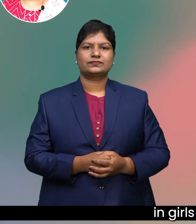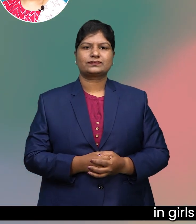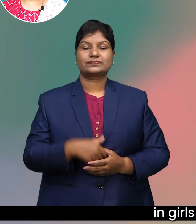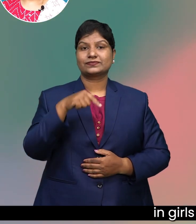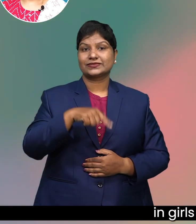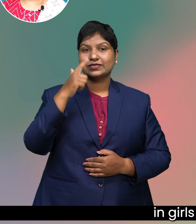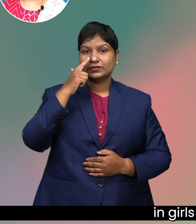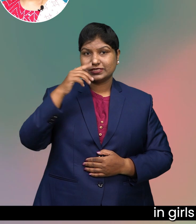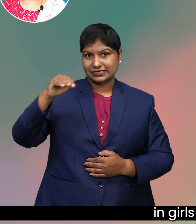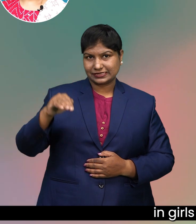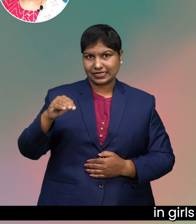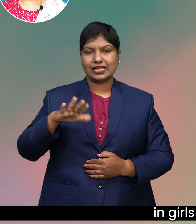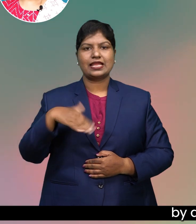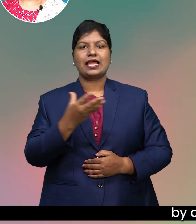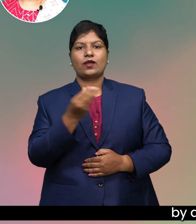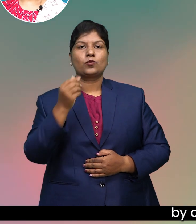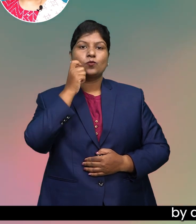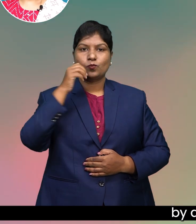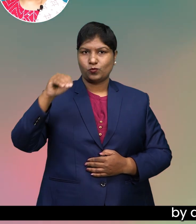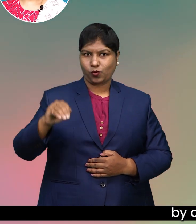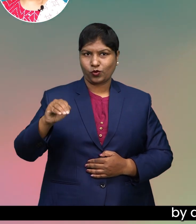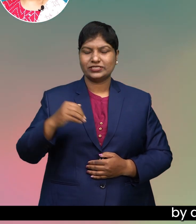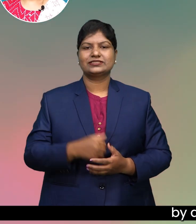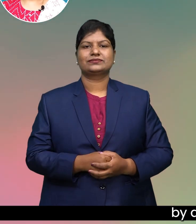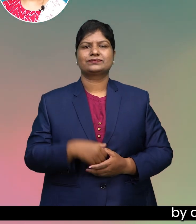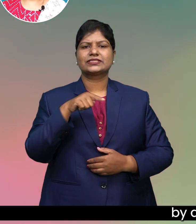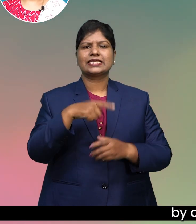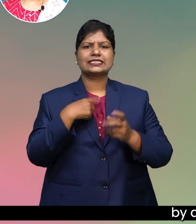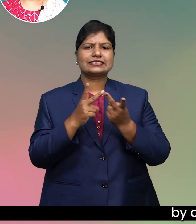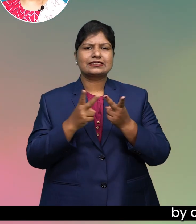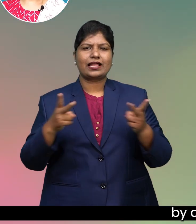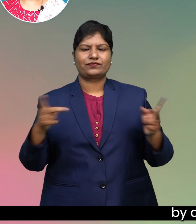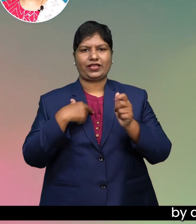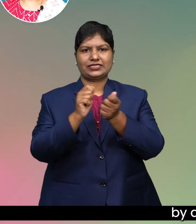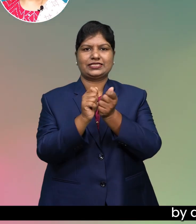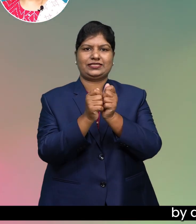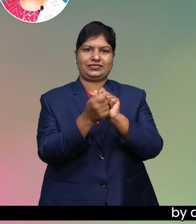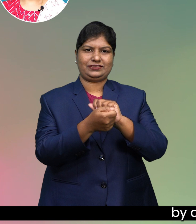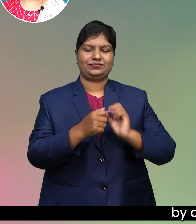in girls and boys is marked by different changes.